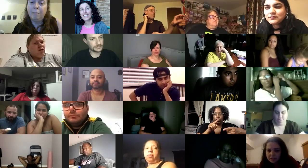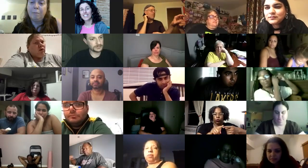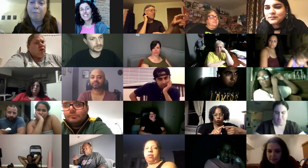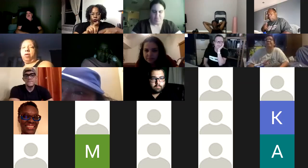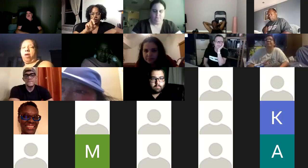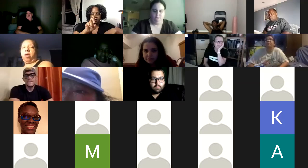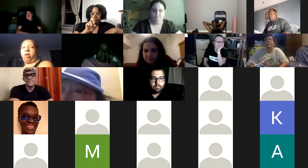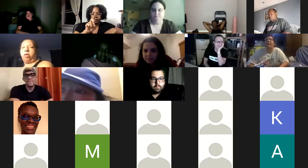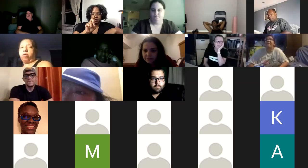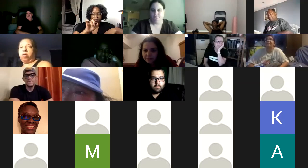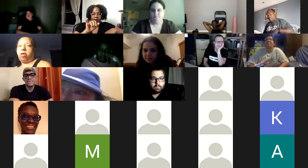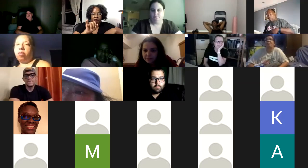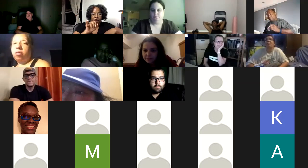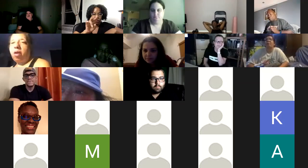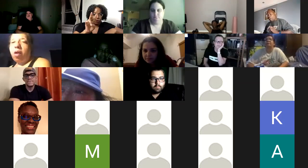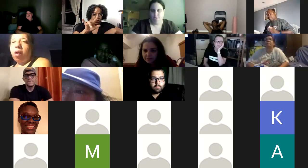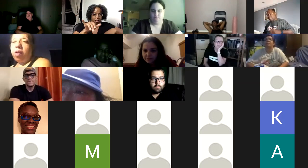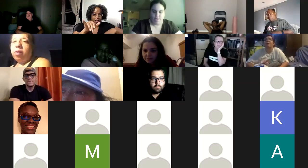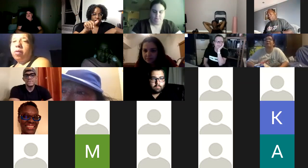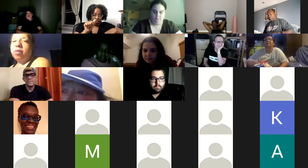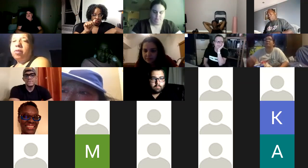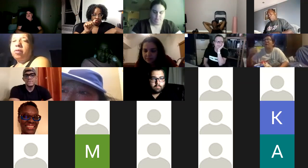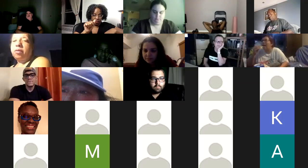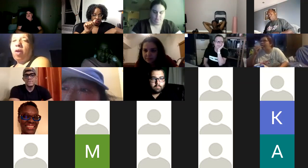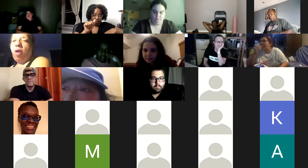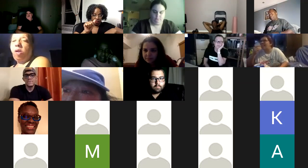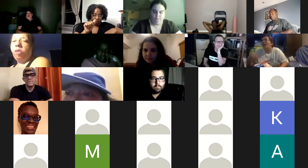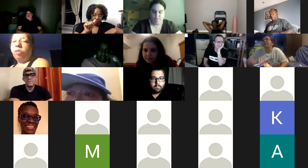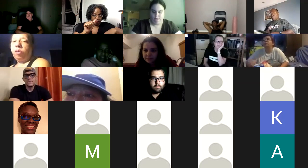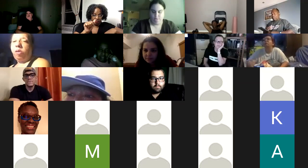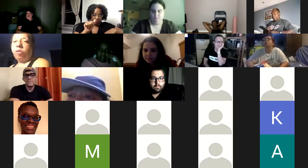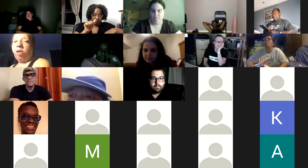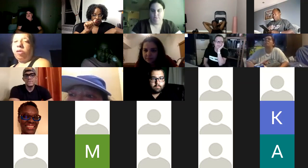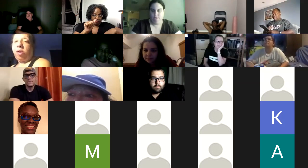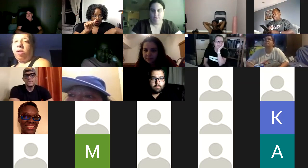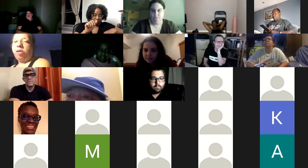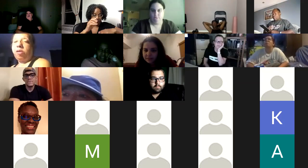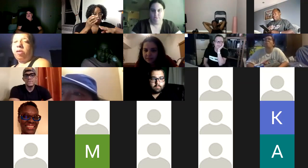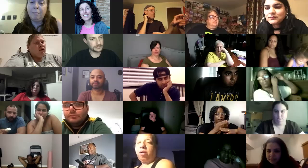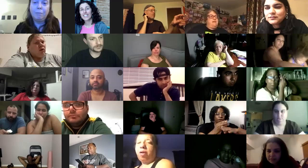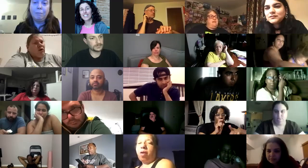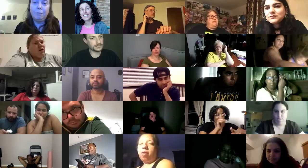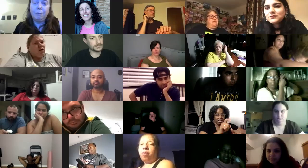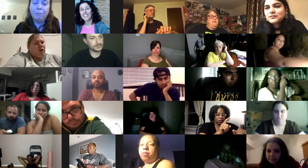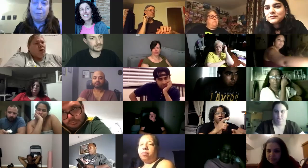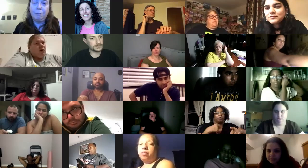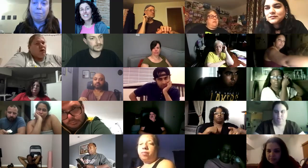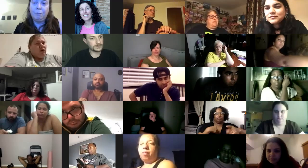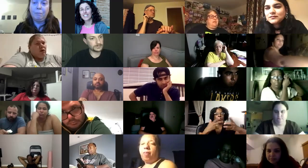Enter full screen meeting information button. You are using enhanced and mute. Currently audio settings button menu.